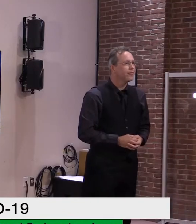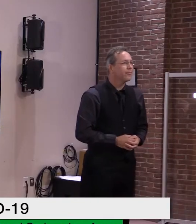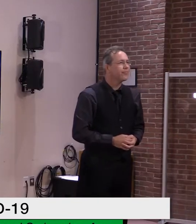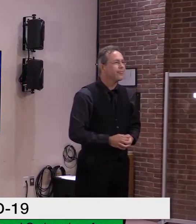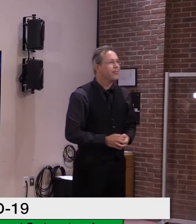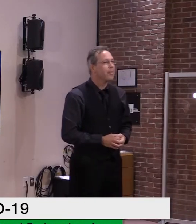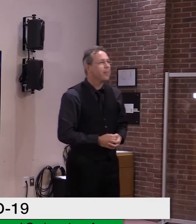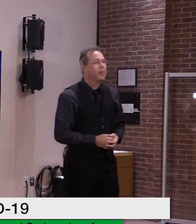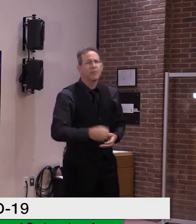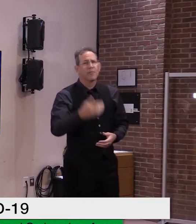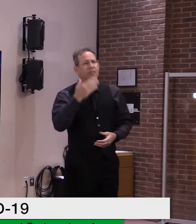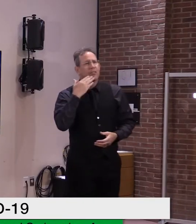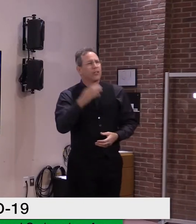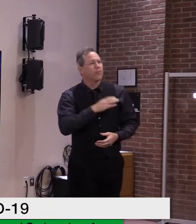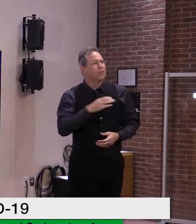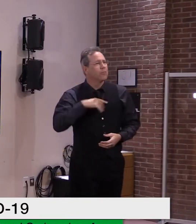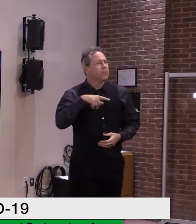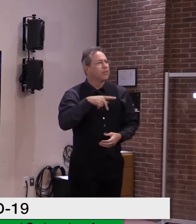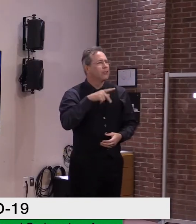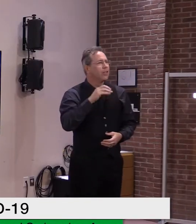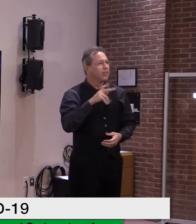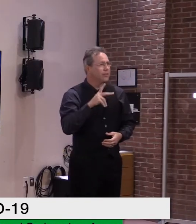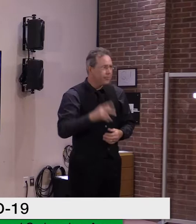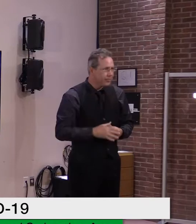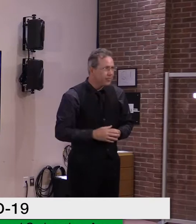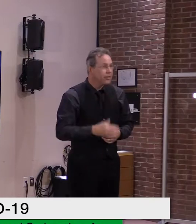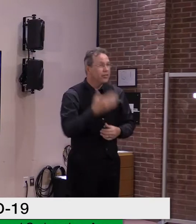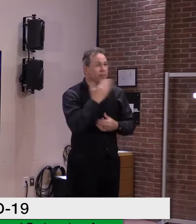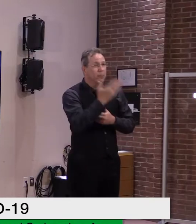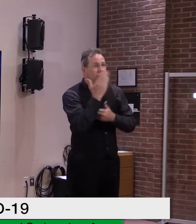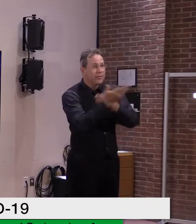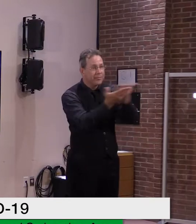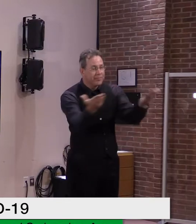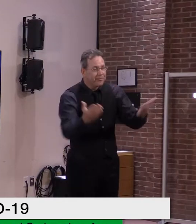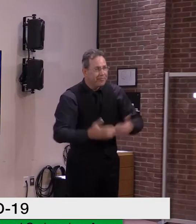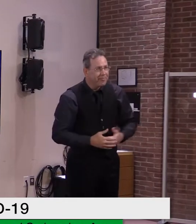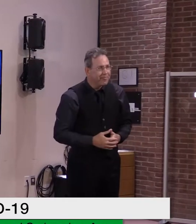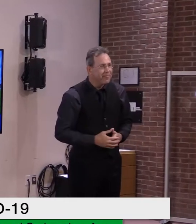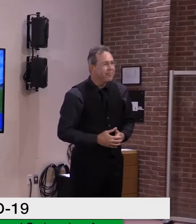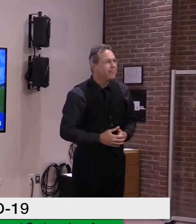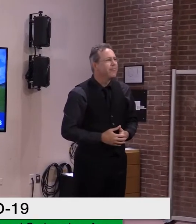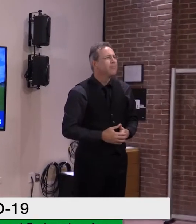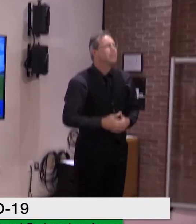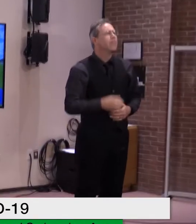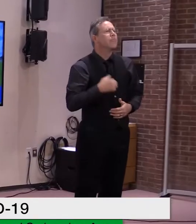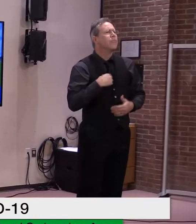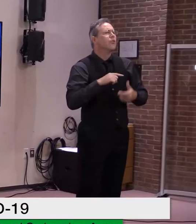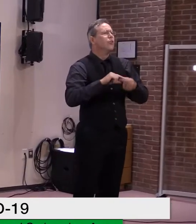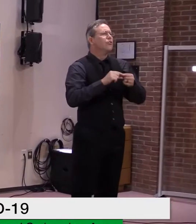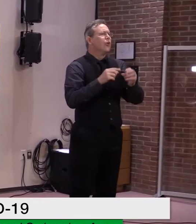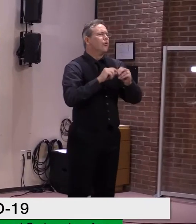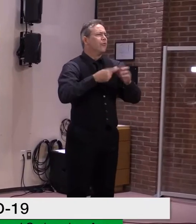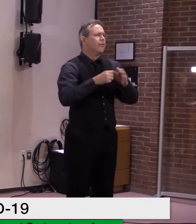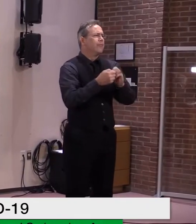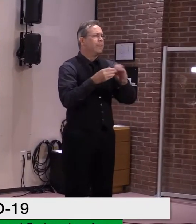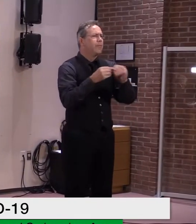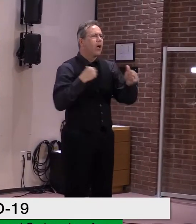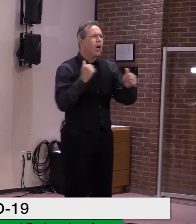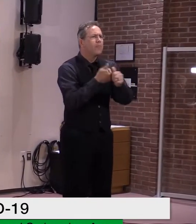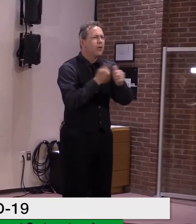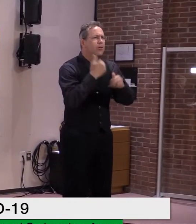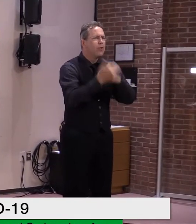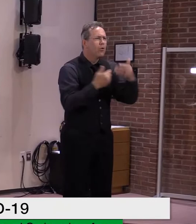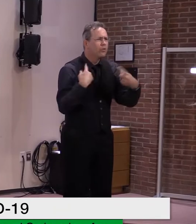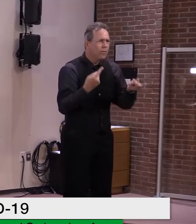Thank you, Commissioner Pichek, and good morning, everyone. I'll start off this morning with an update on our progress with the